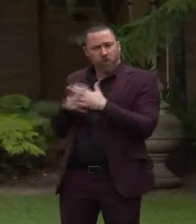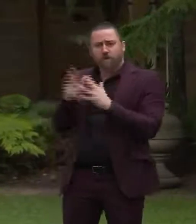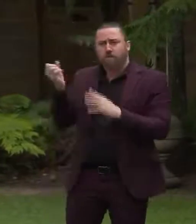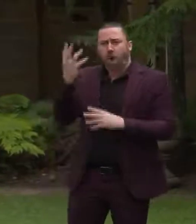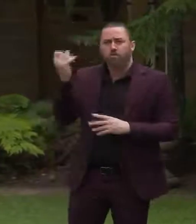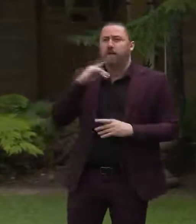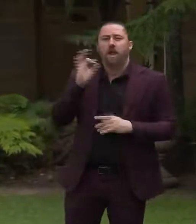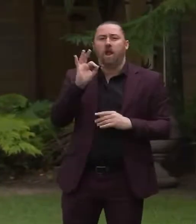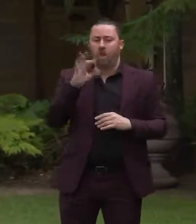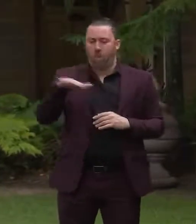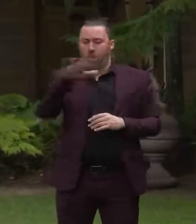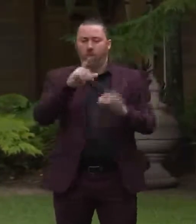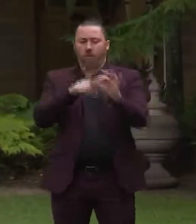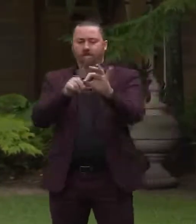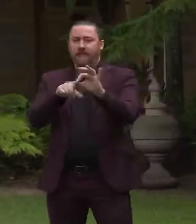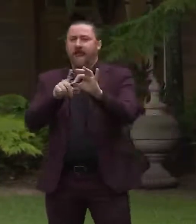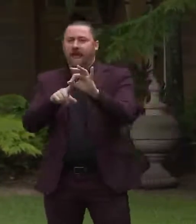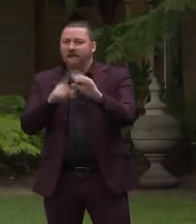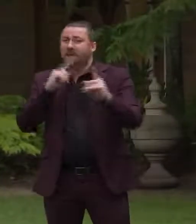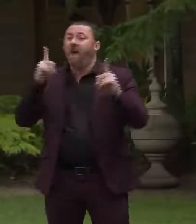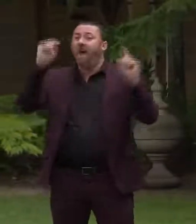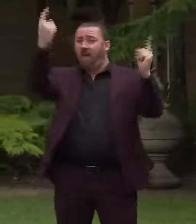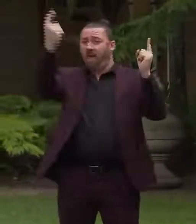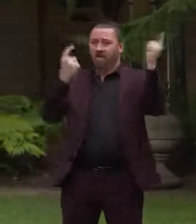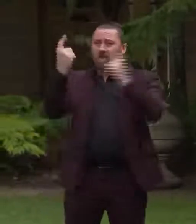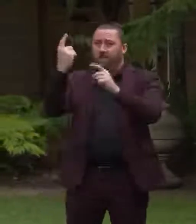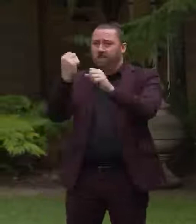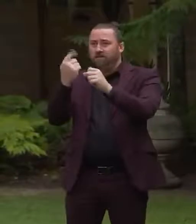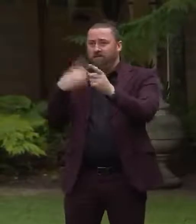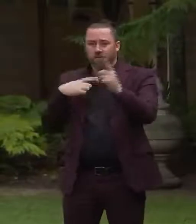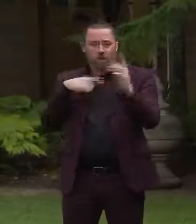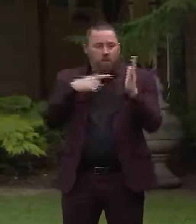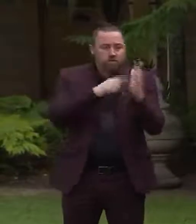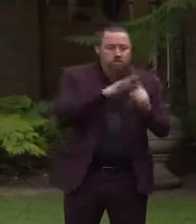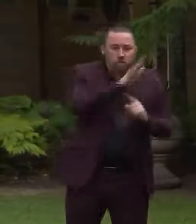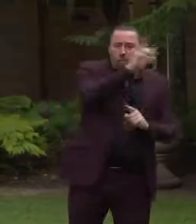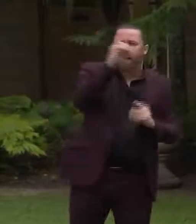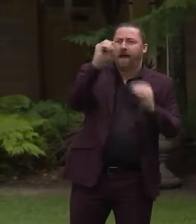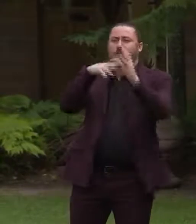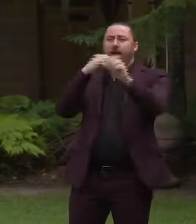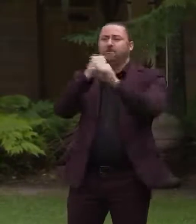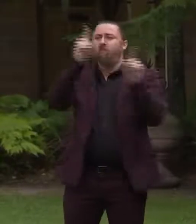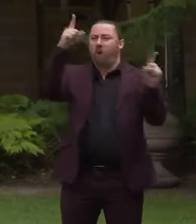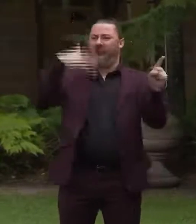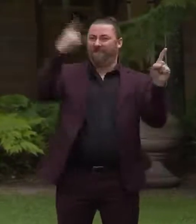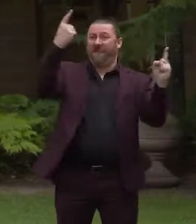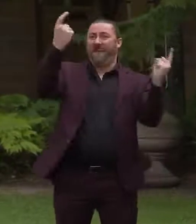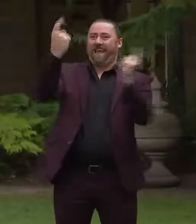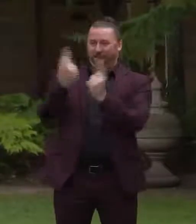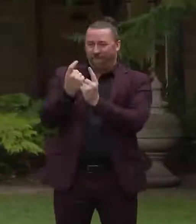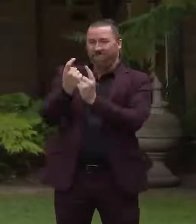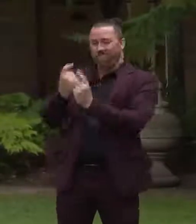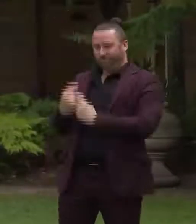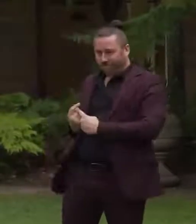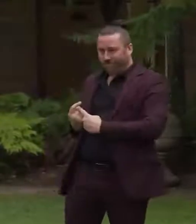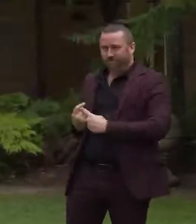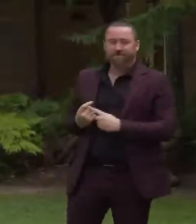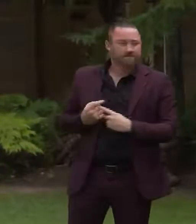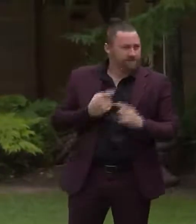No, they're all from Queensland and they've gone back home. That's why we've now got 1 in Toowoomba and 1 in Bundaberg and some in Gold